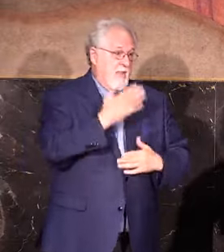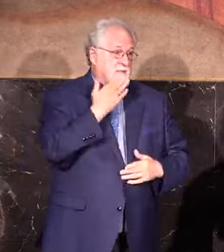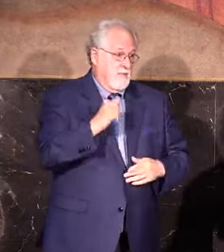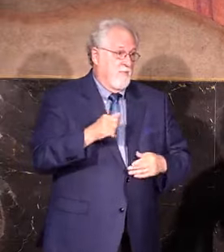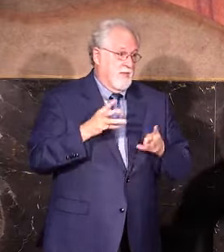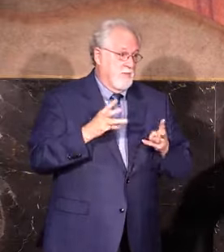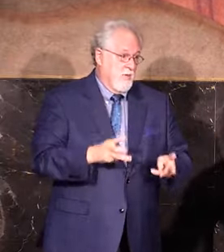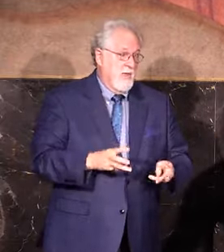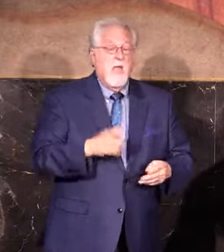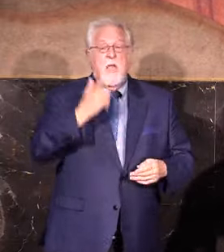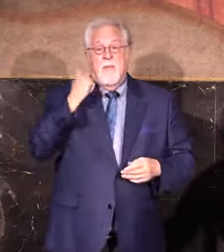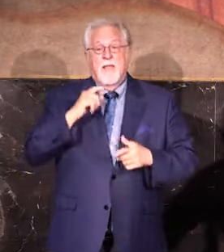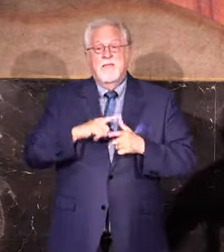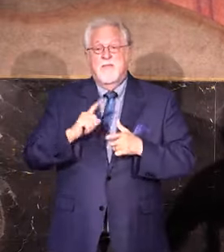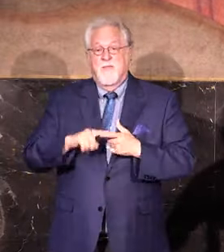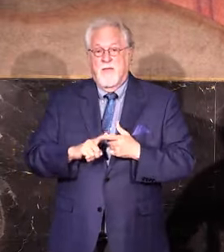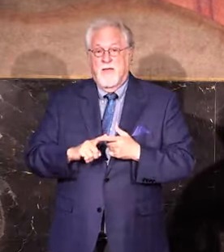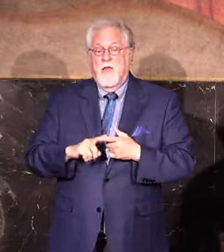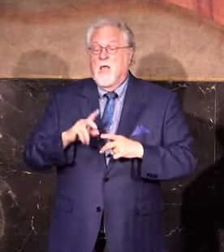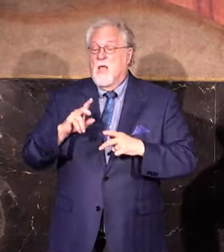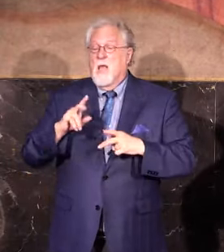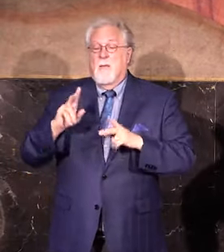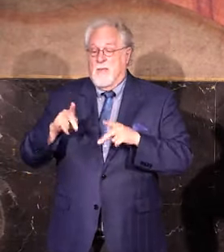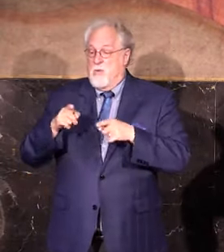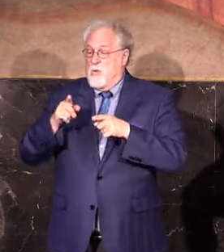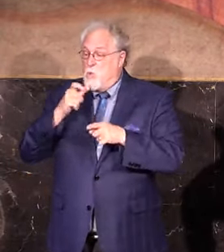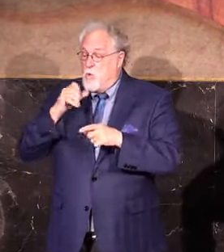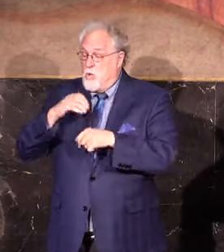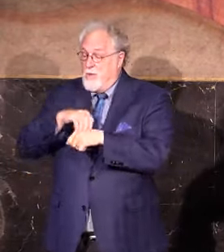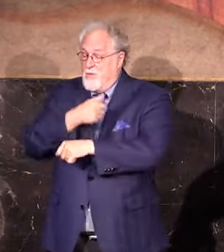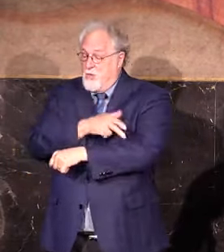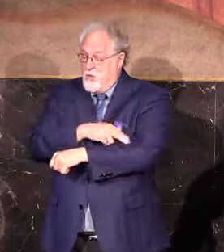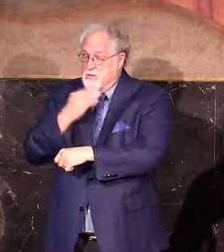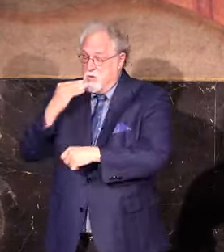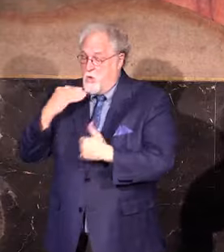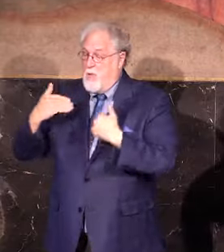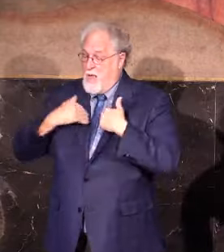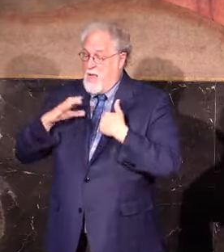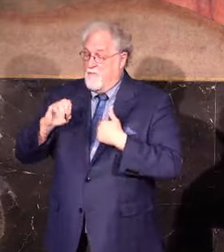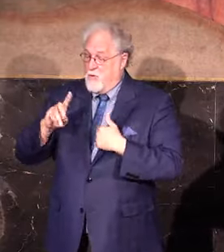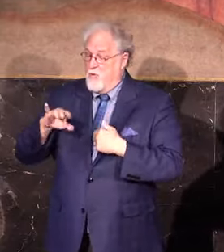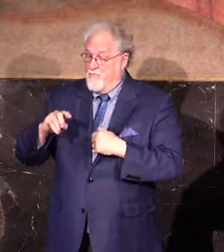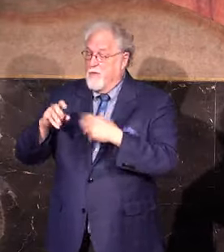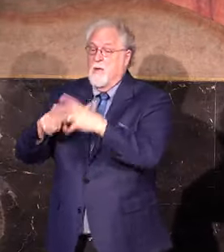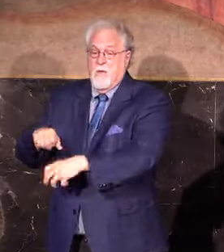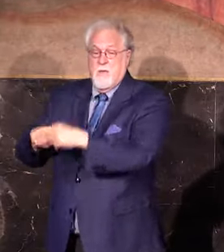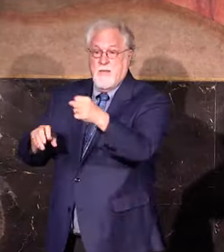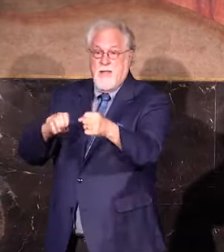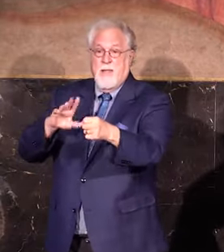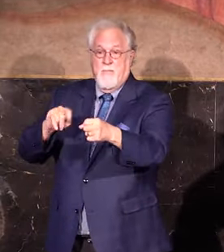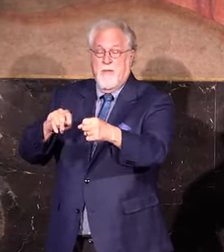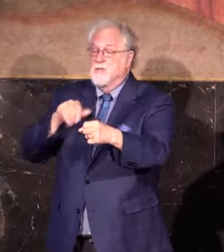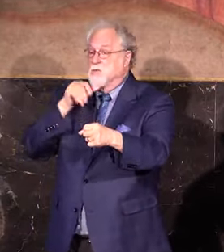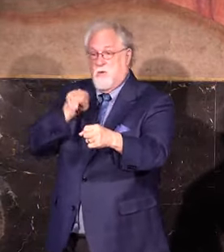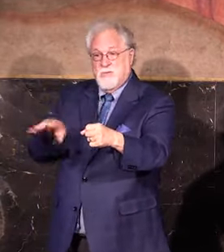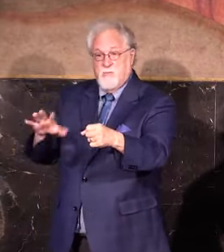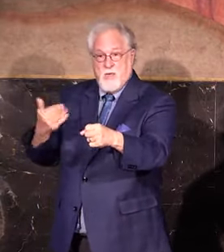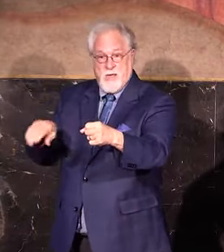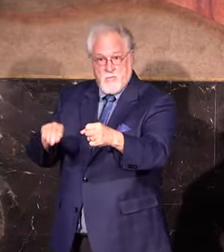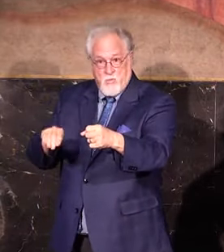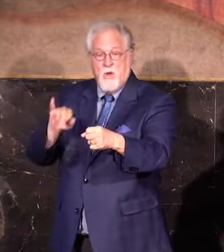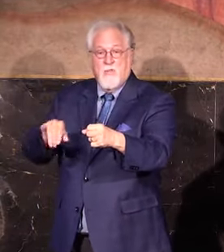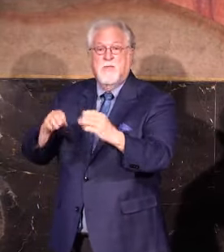practice because then it means that you're really moving people out of a setting where there's a risk of spread and isolating those folks who we know are